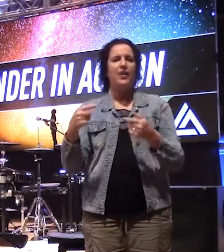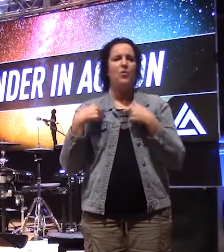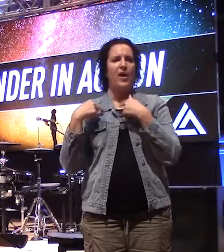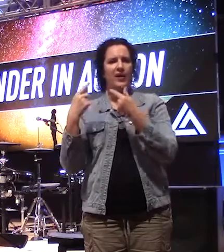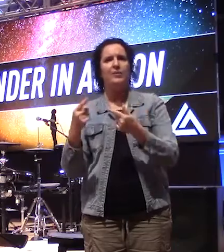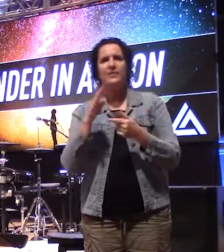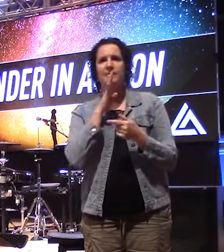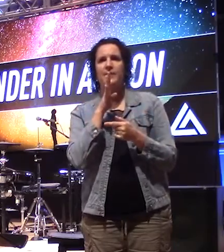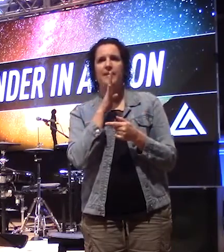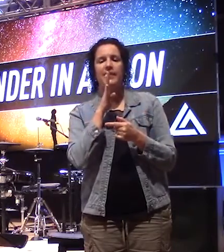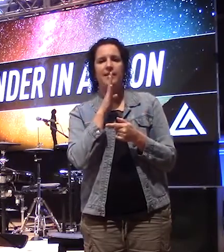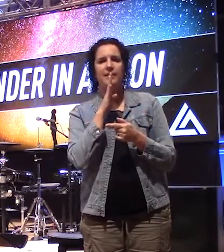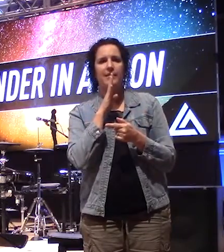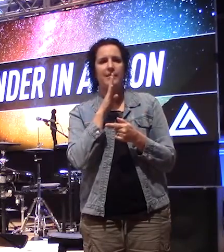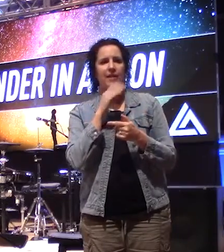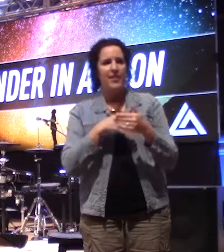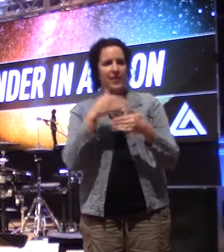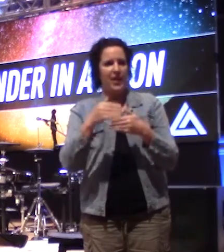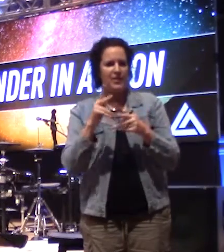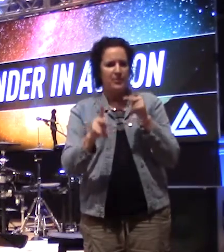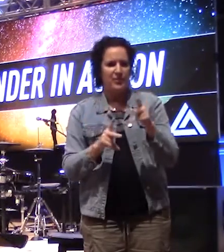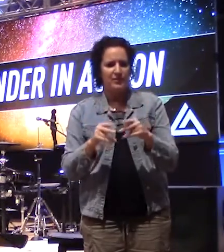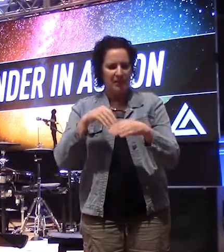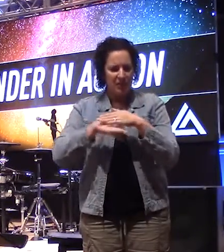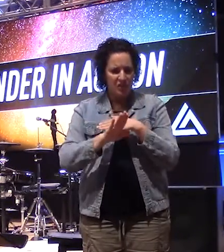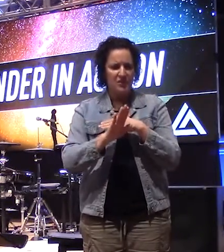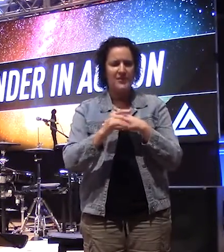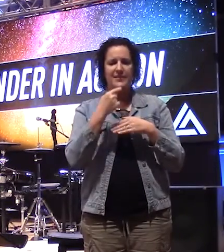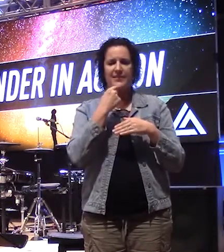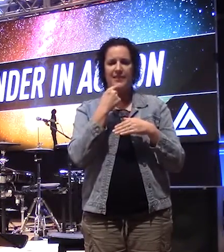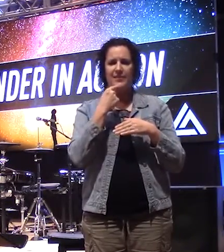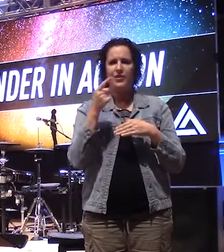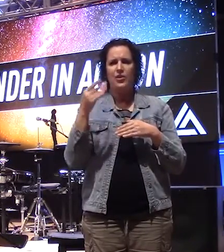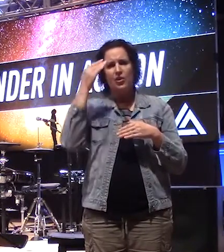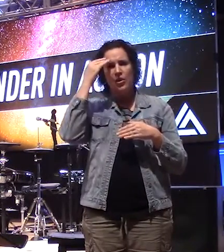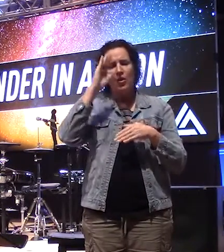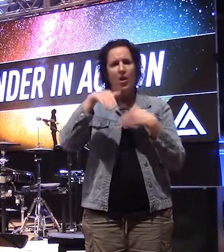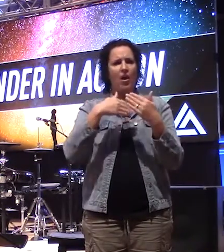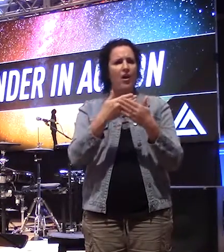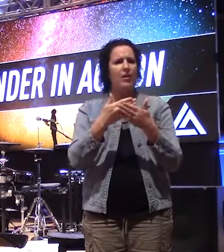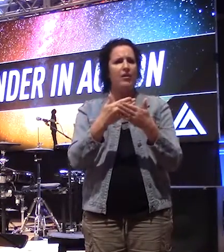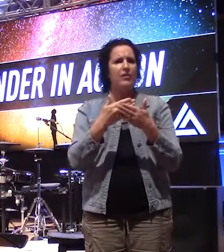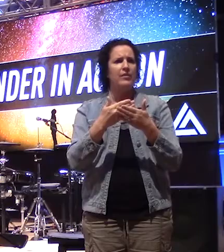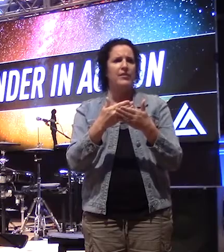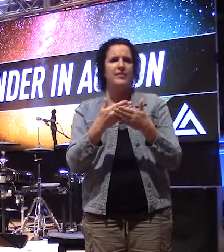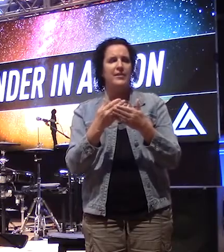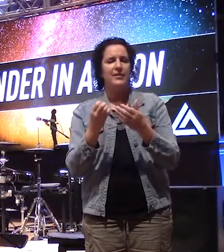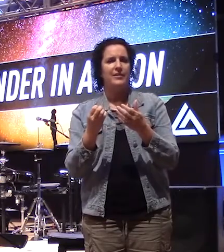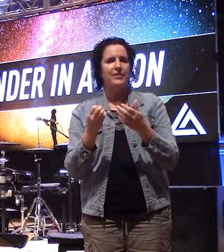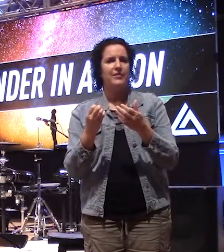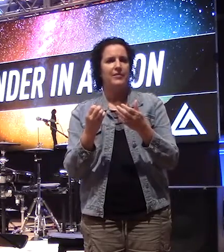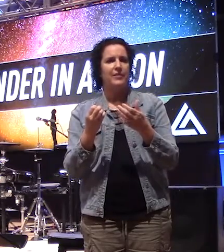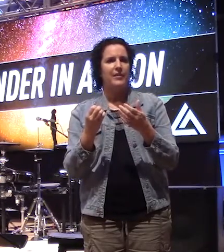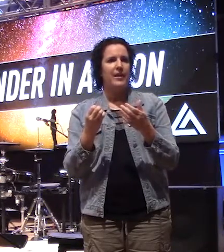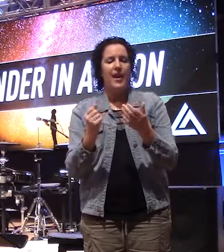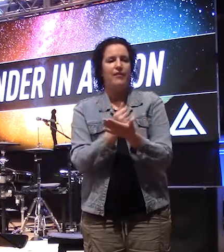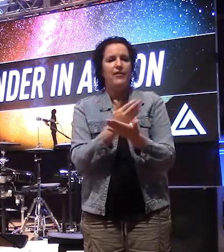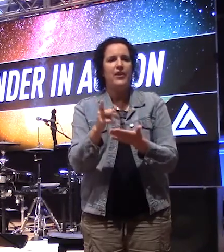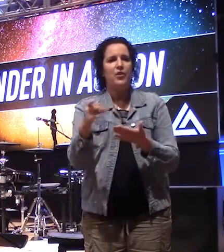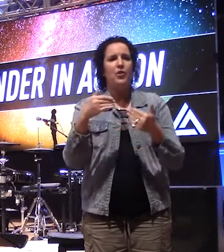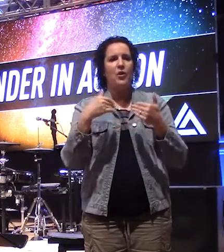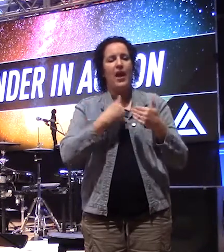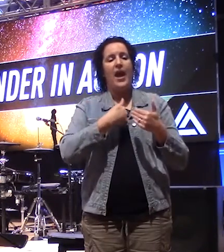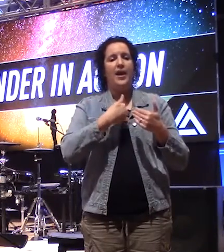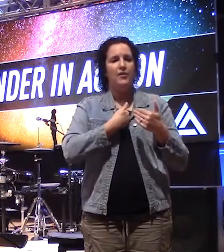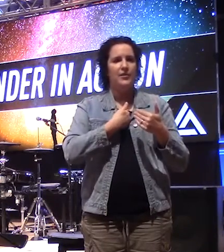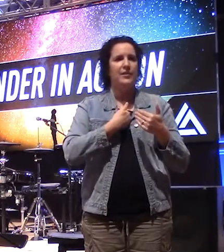speaking, the next guy comes in and says, you know all those cattle you have? They're all gone too. All the servants said, I alone escaped. And while